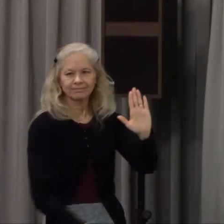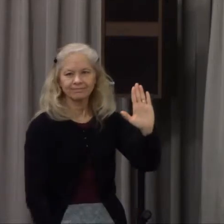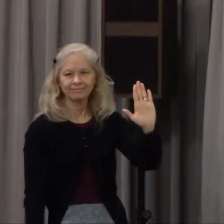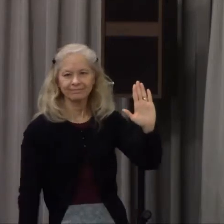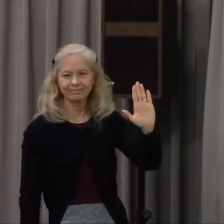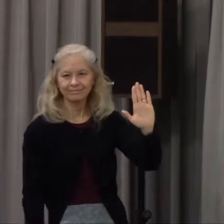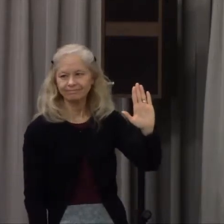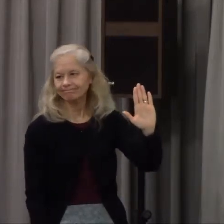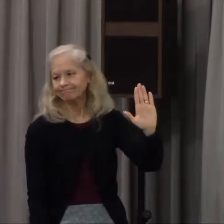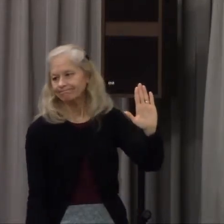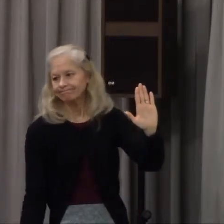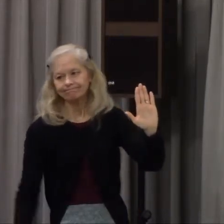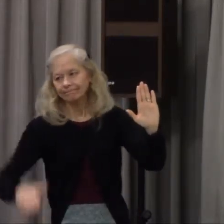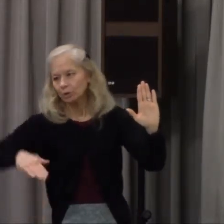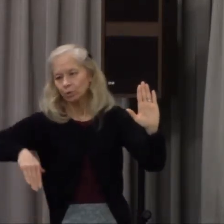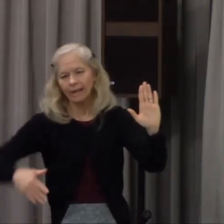God knows